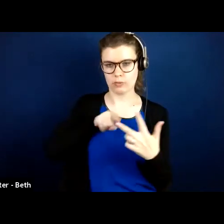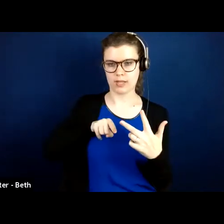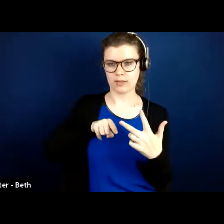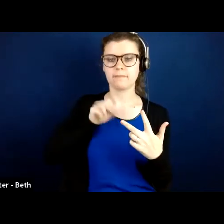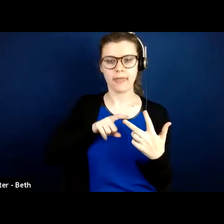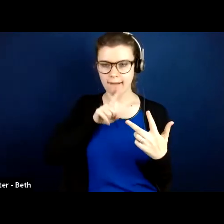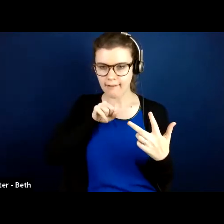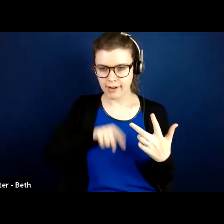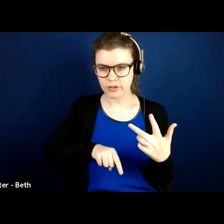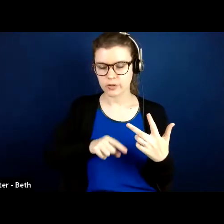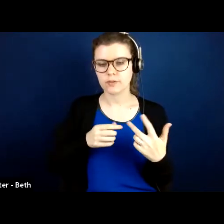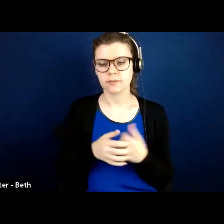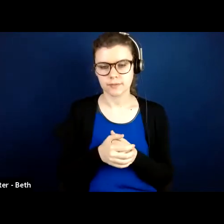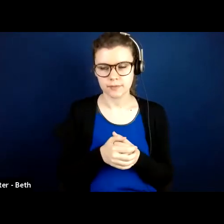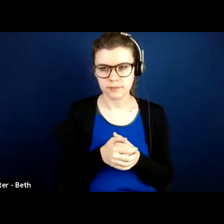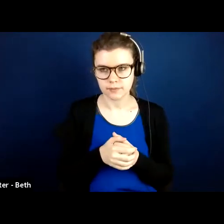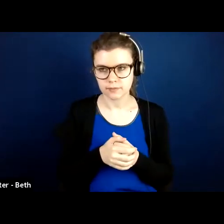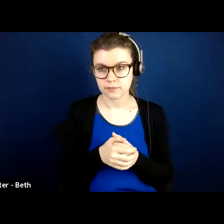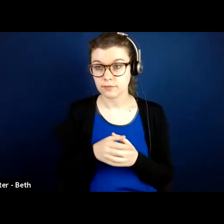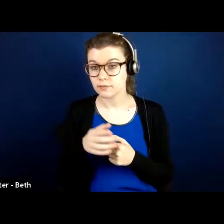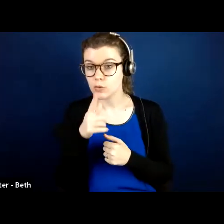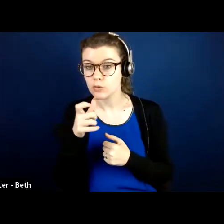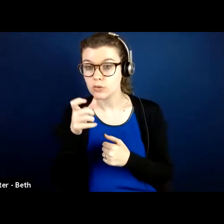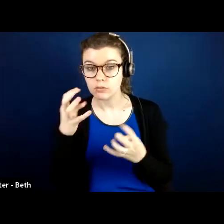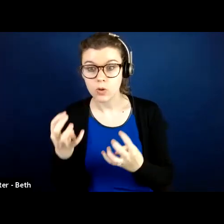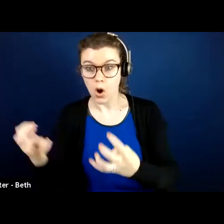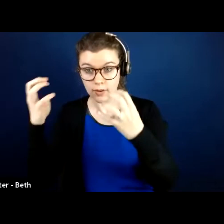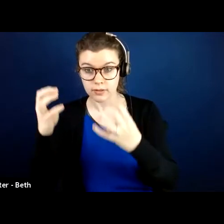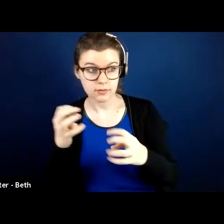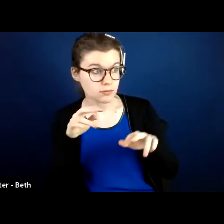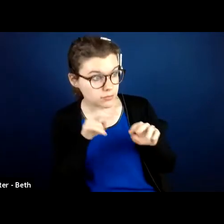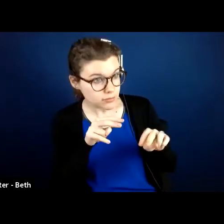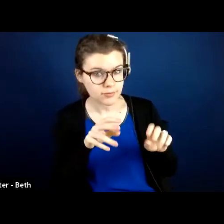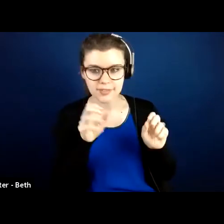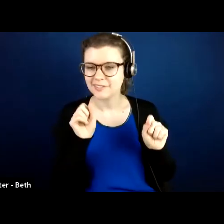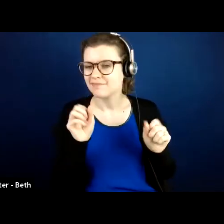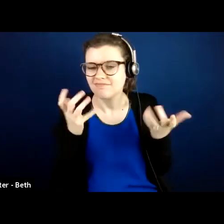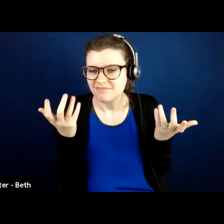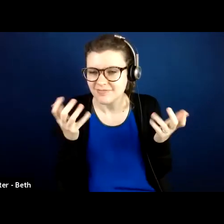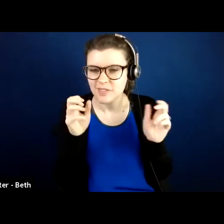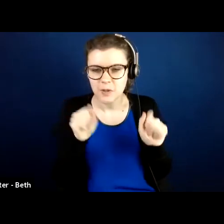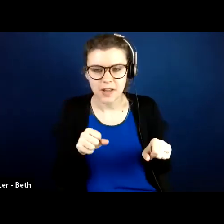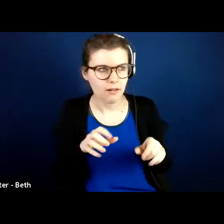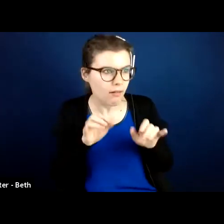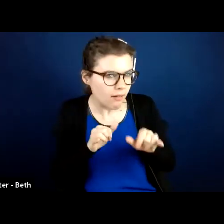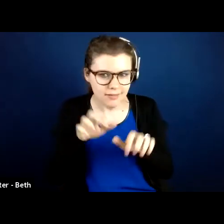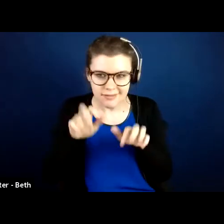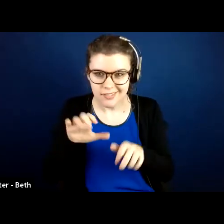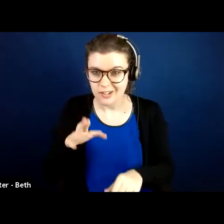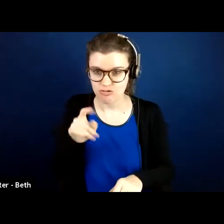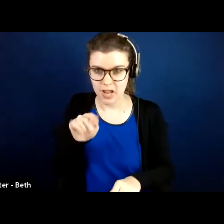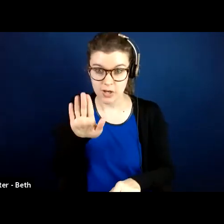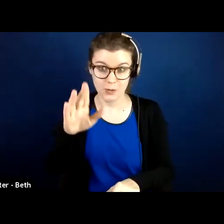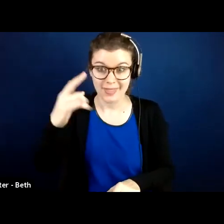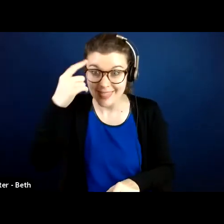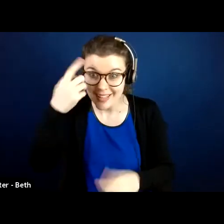answer the questions. You guys that listening in can certainly put in the chat what you think the